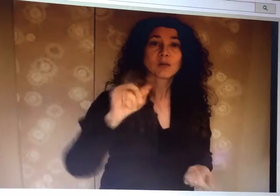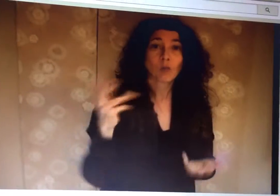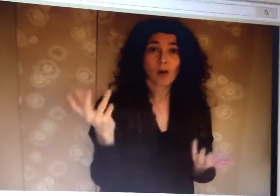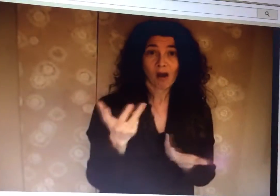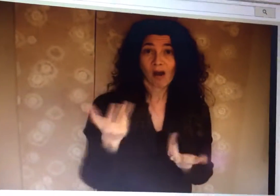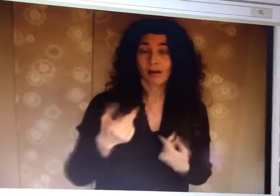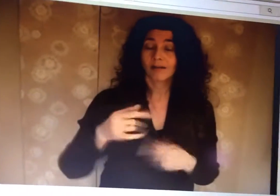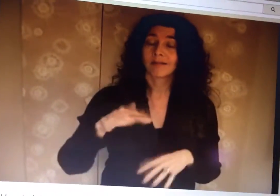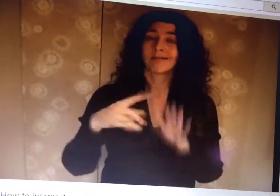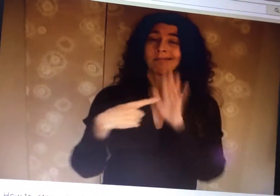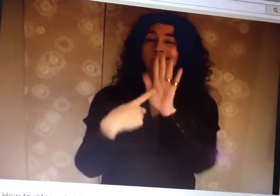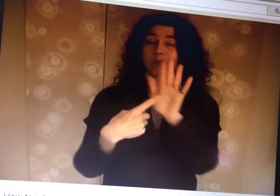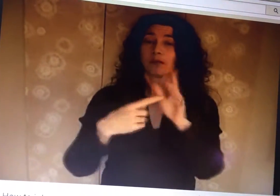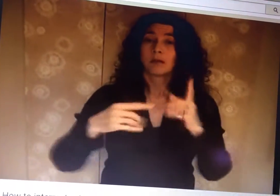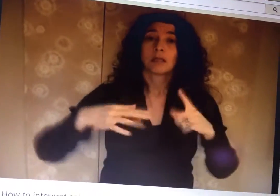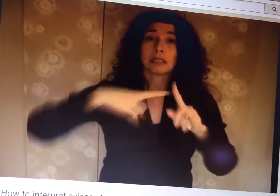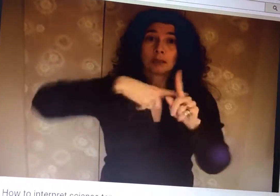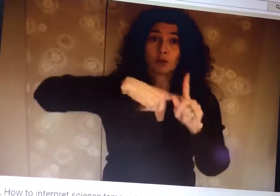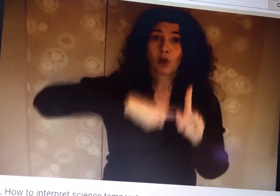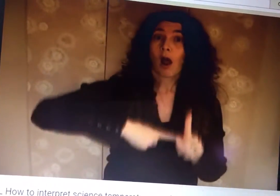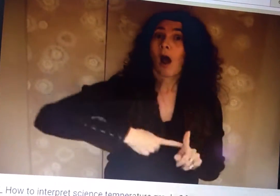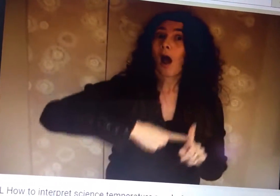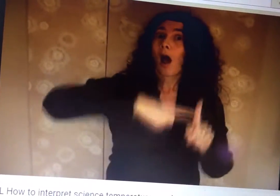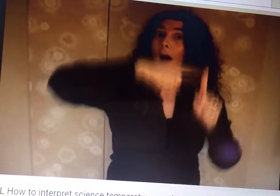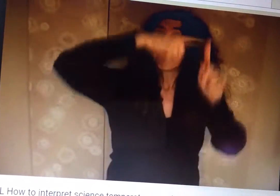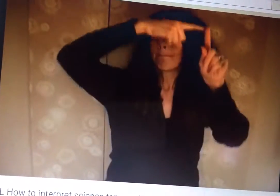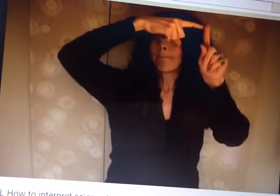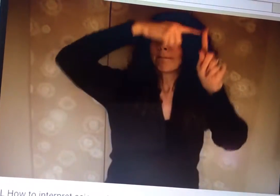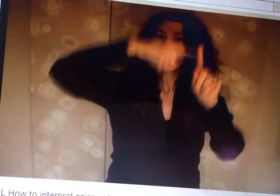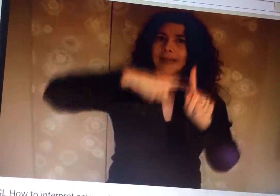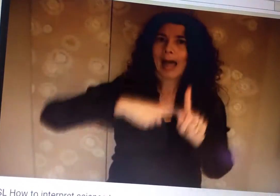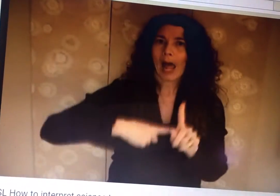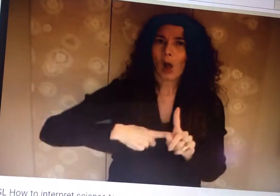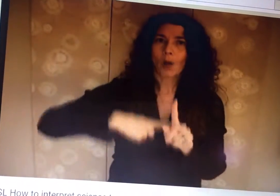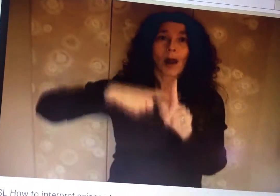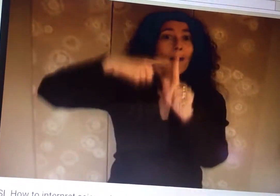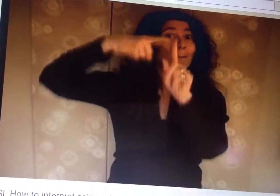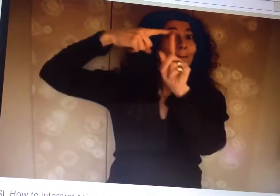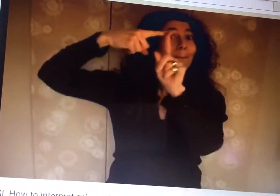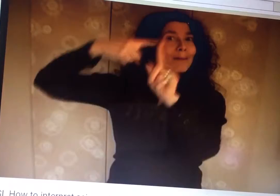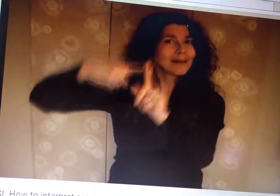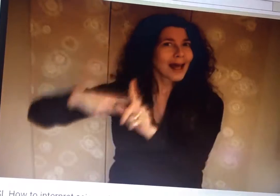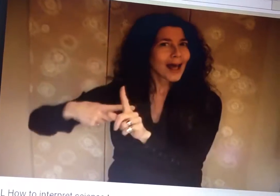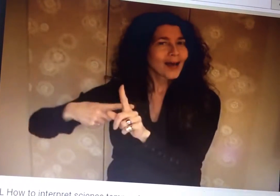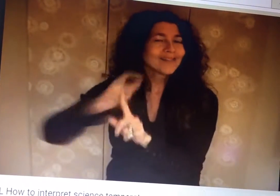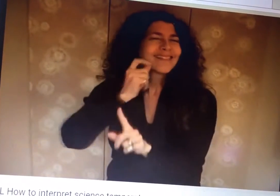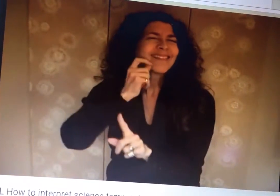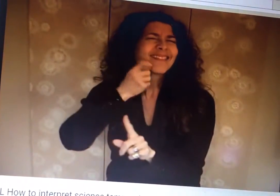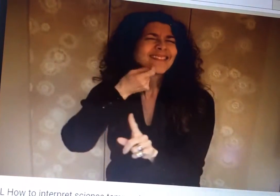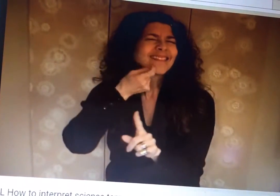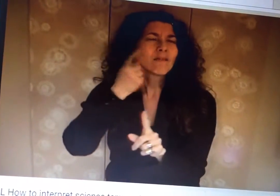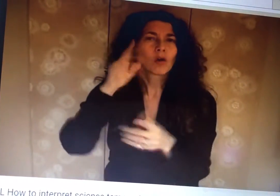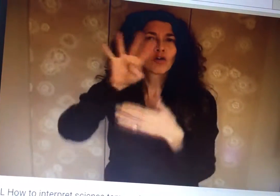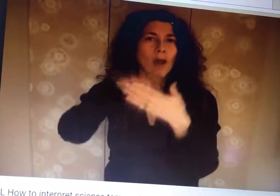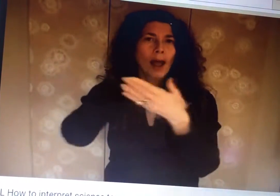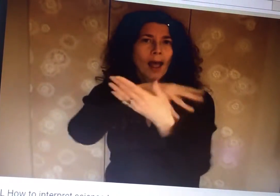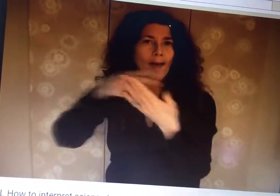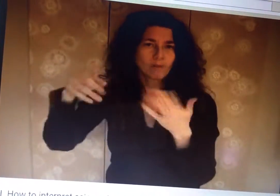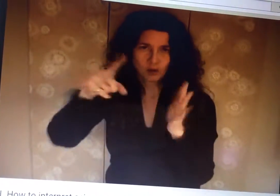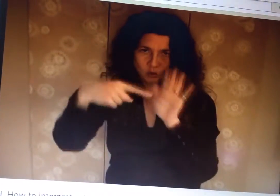And I came up with what I think is a really efficient way of showing this. And I actually make